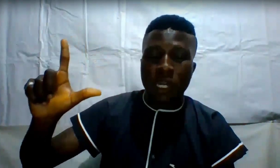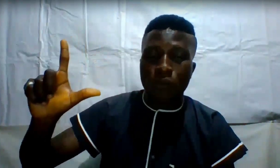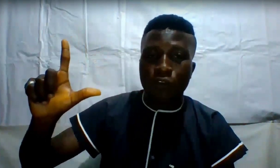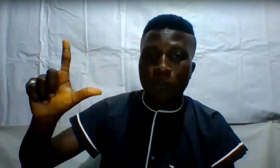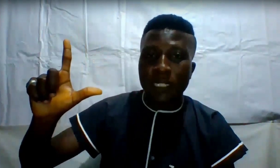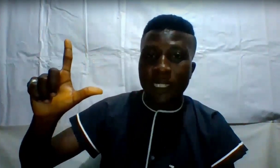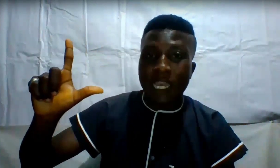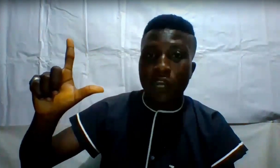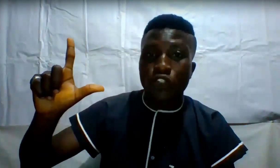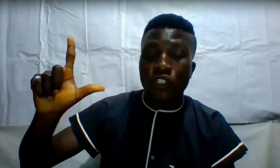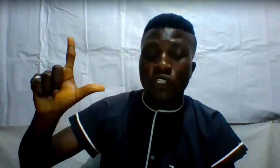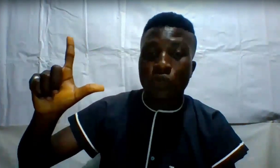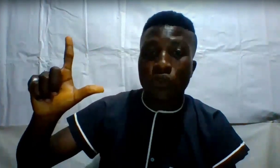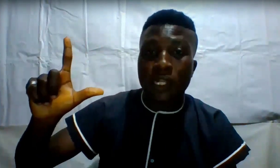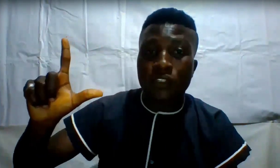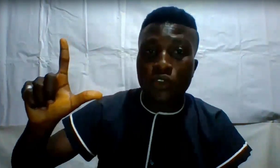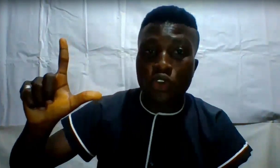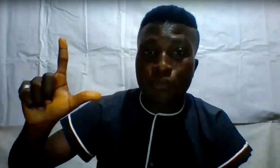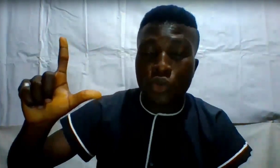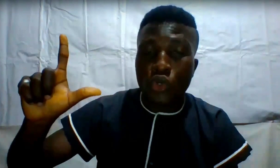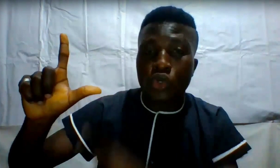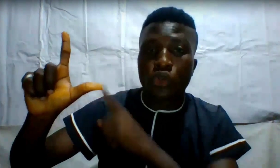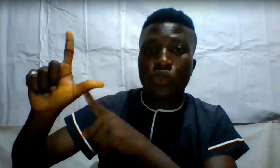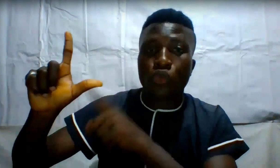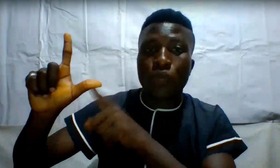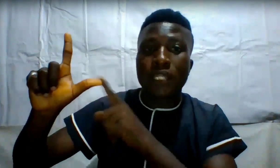write it on your book with your